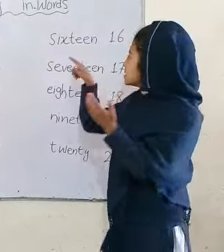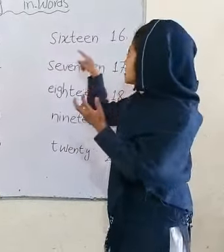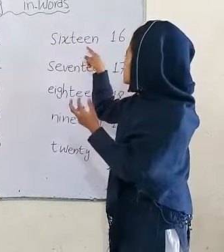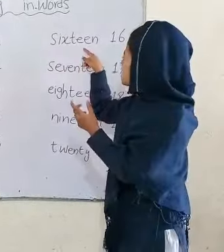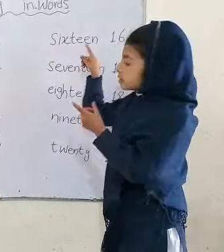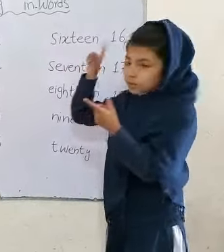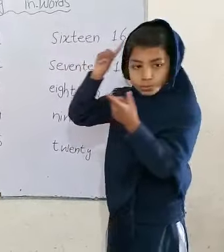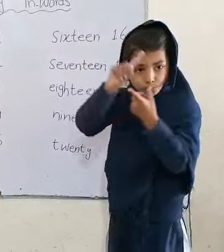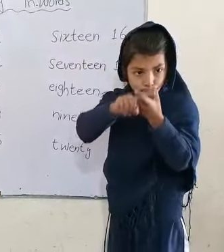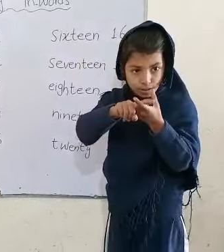double E